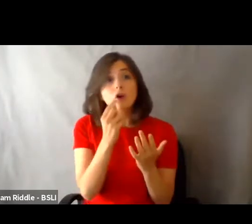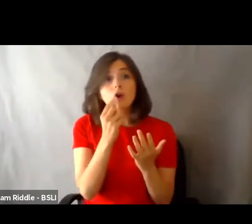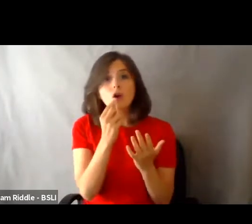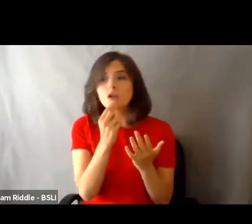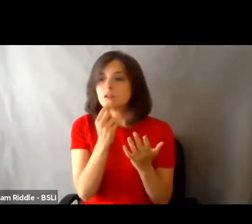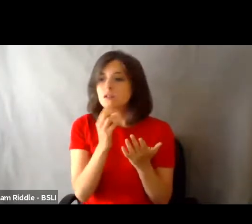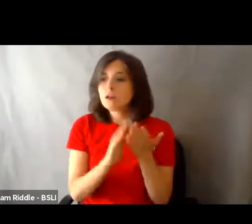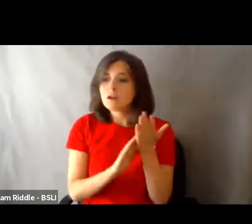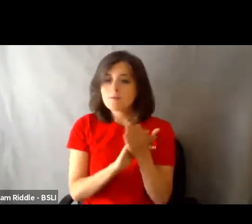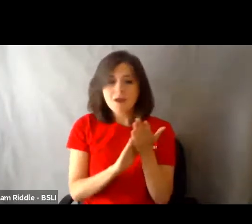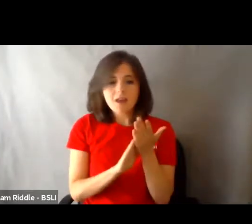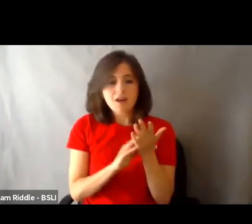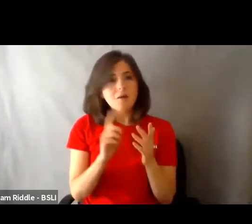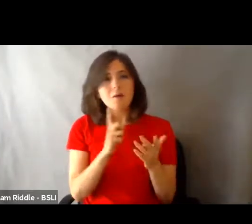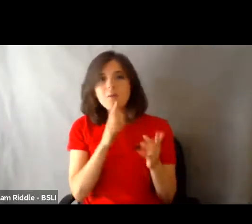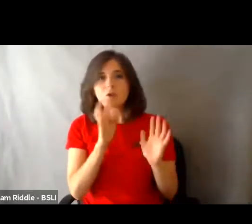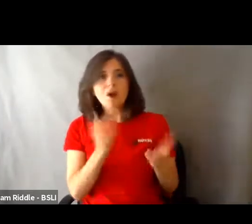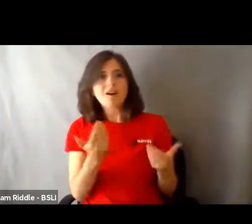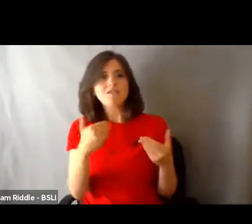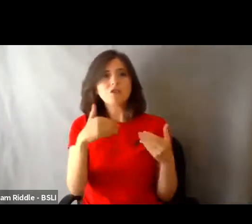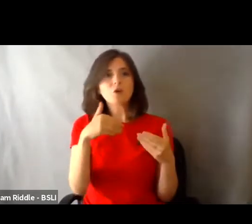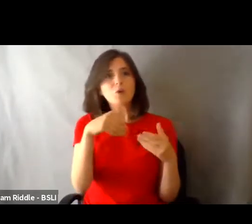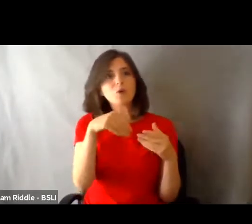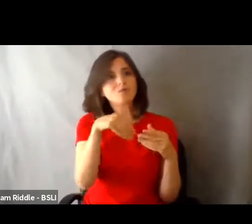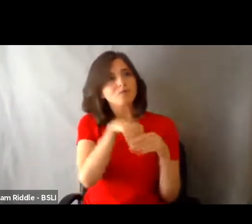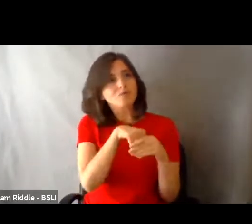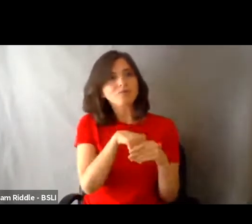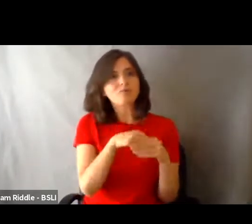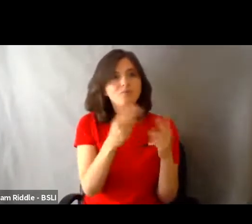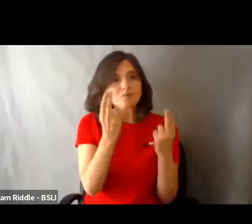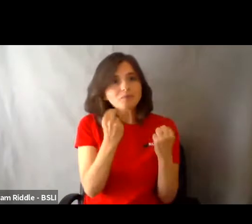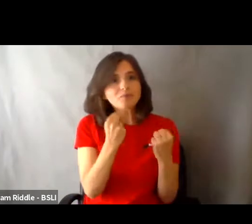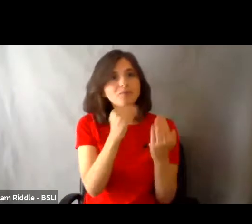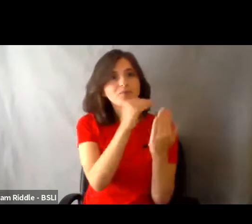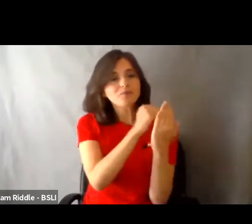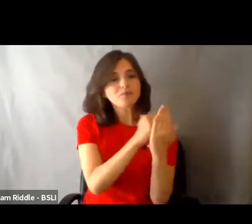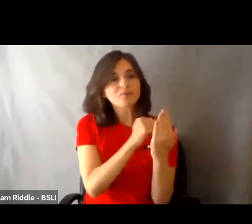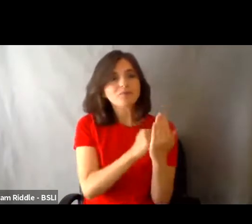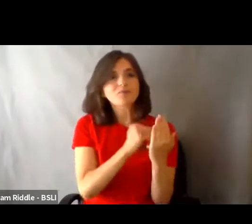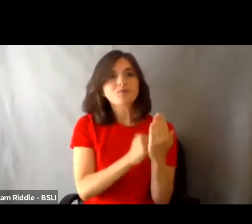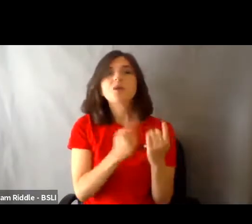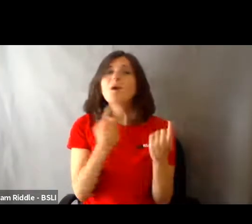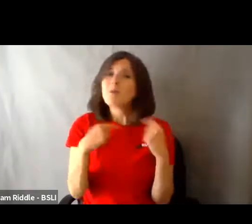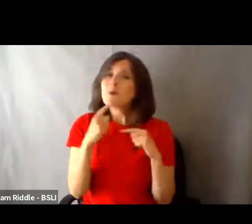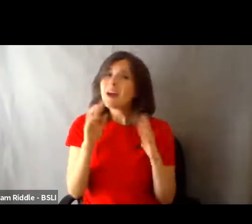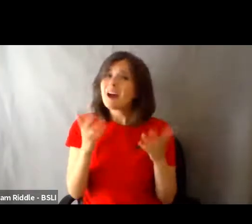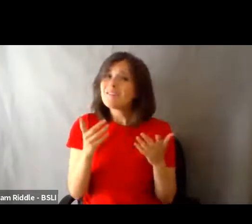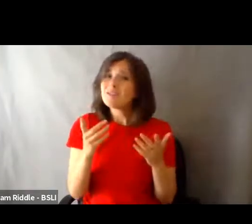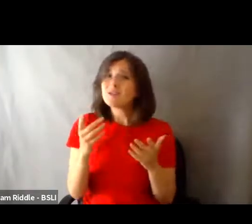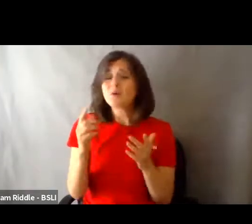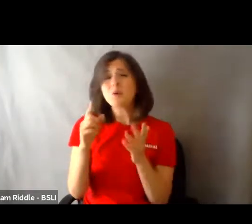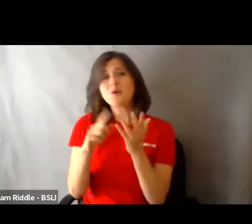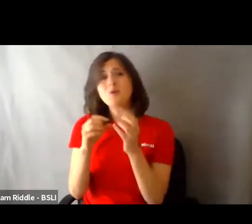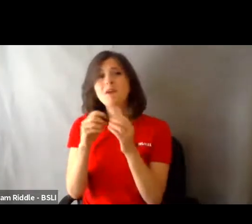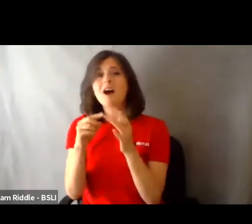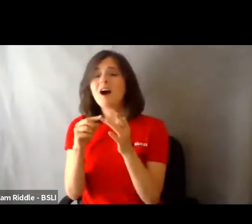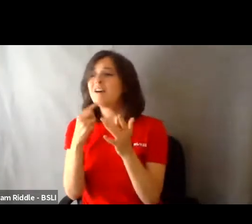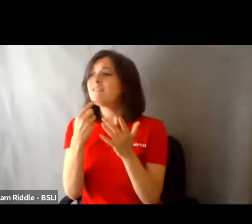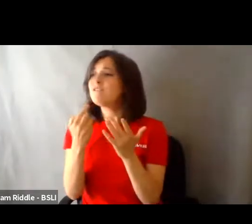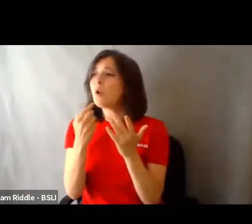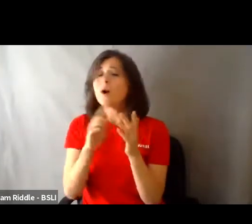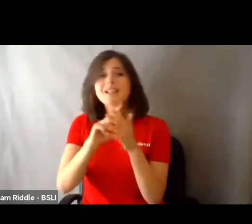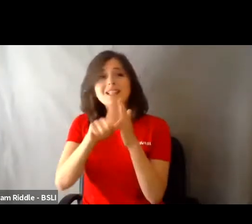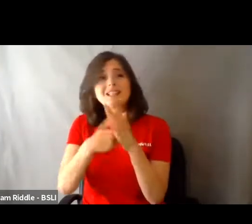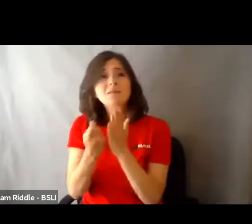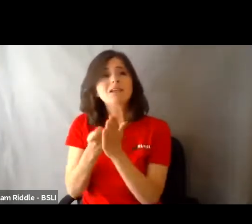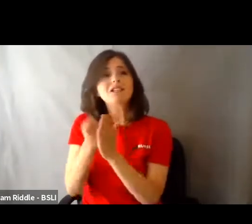that regime, but would need to make a case for disability payments or higher rates to continue. Perhaps this is the